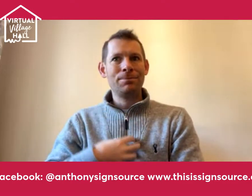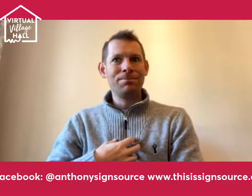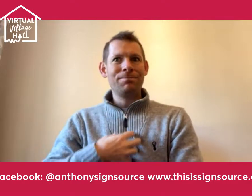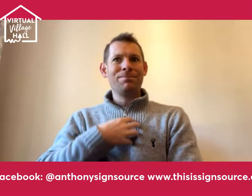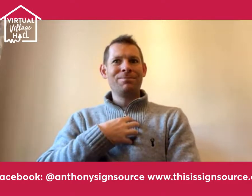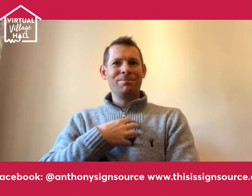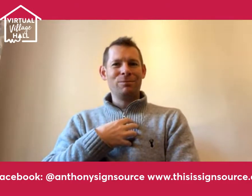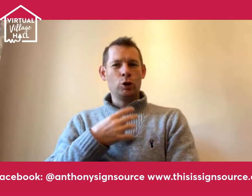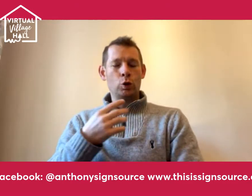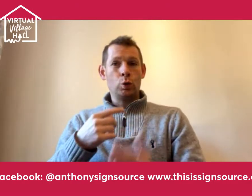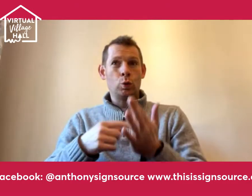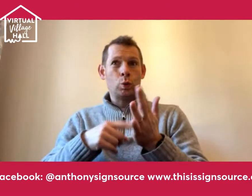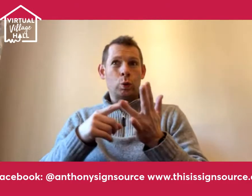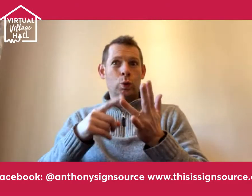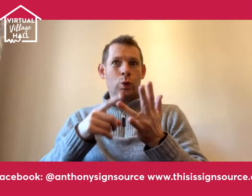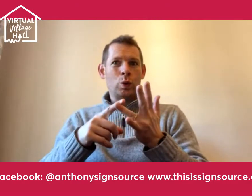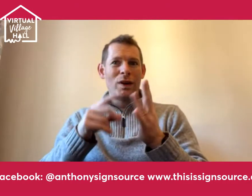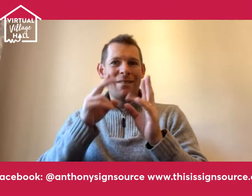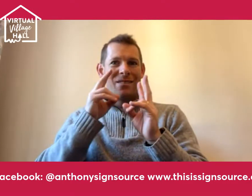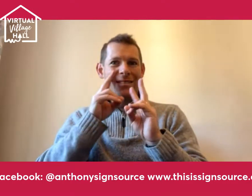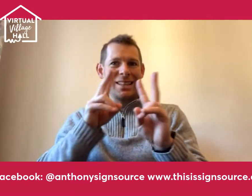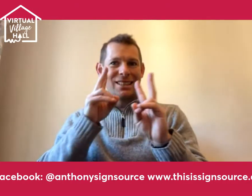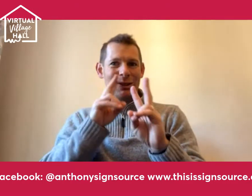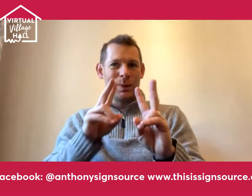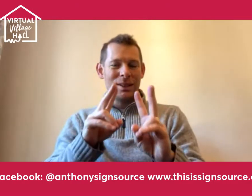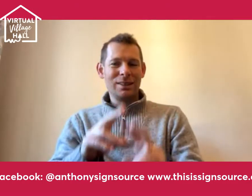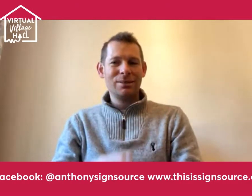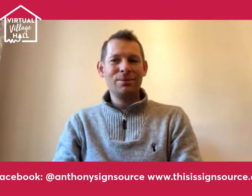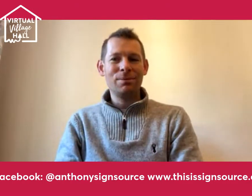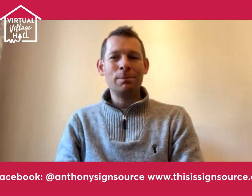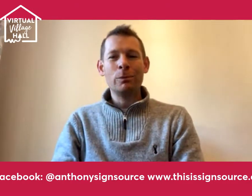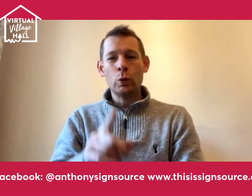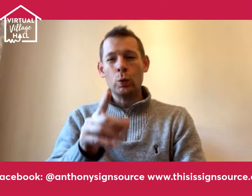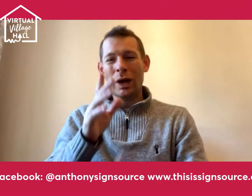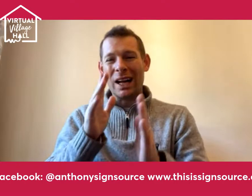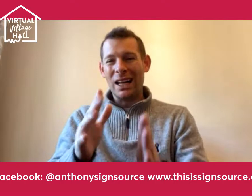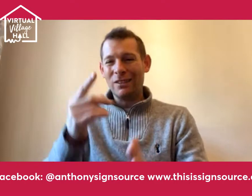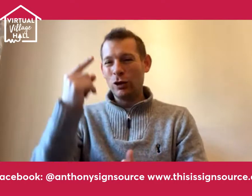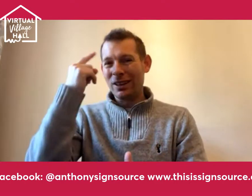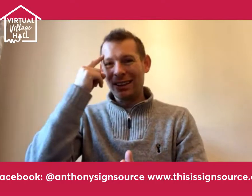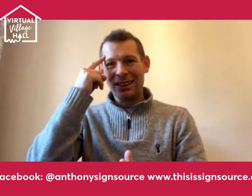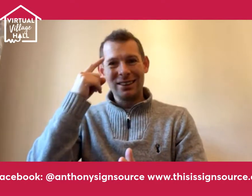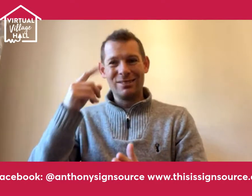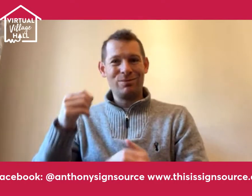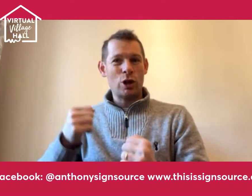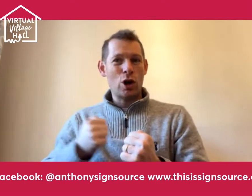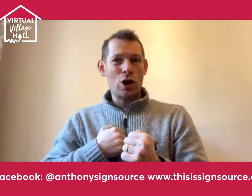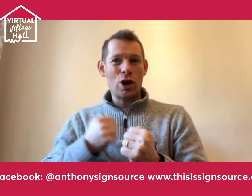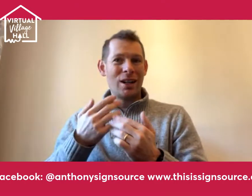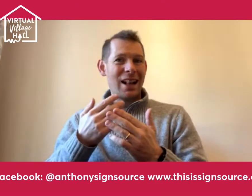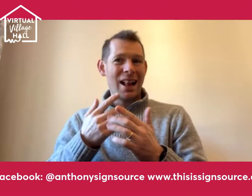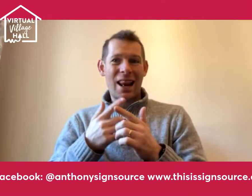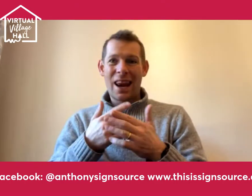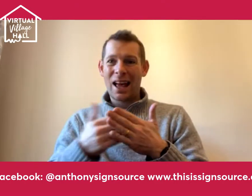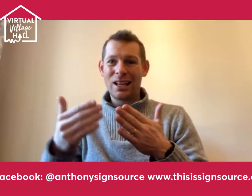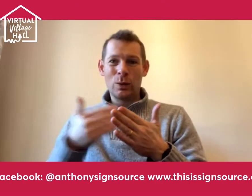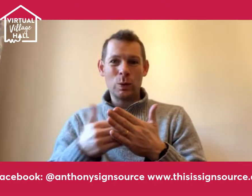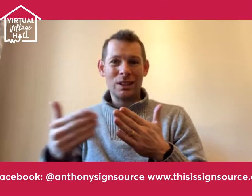And sometimes when I'm teaching, students get a little bit offended because I'm so visual. But think